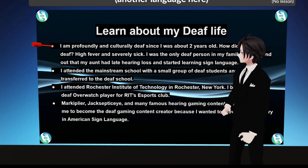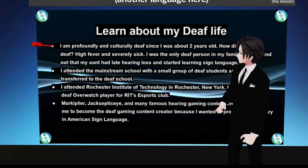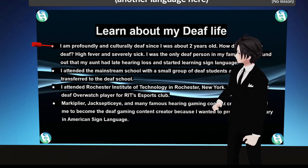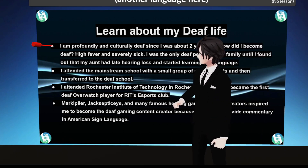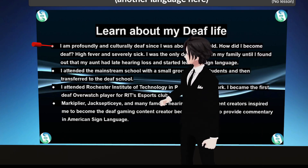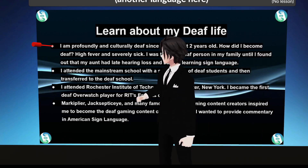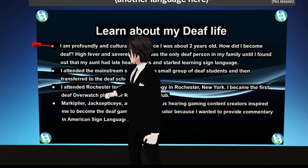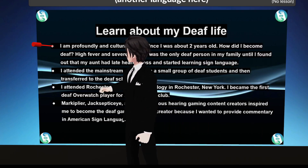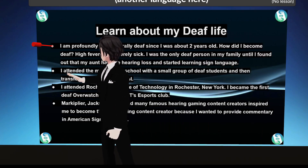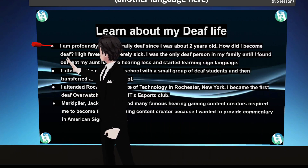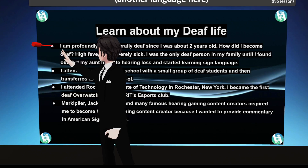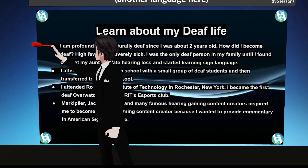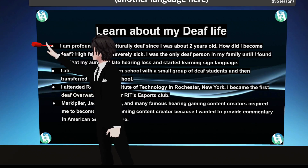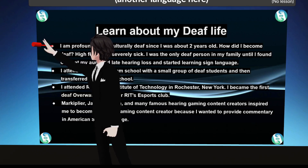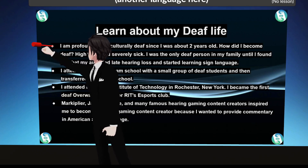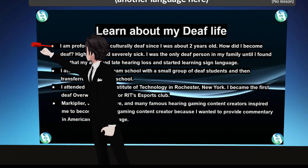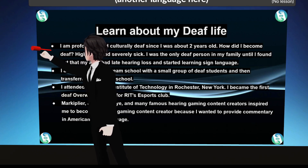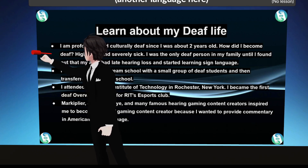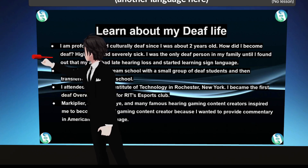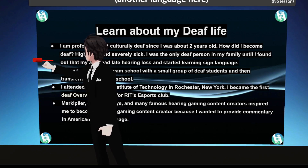everybody within this community is the same.